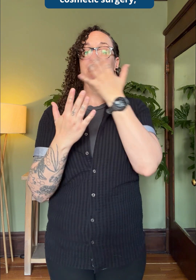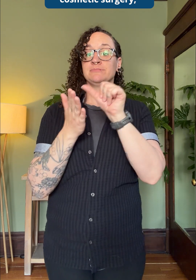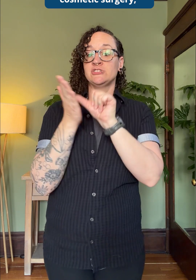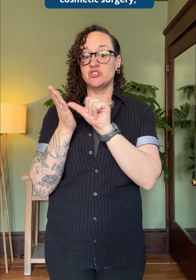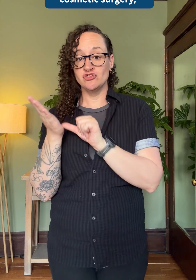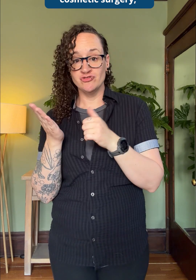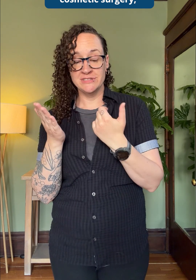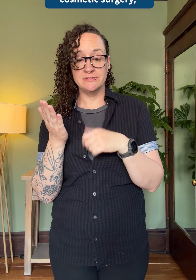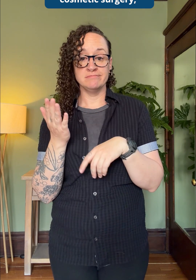cosmetic surgery,